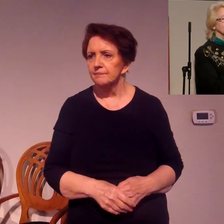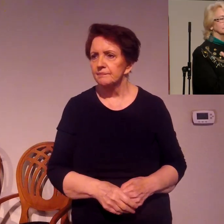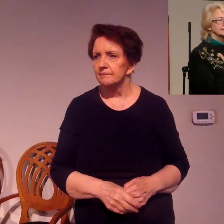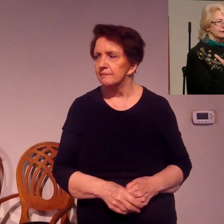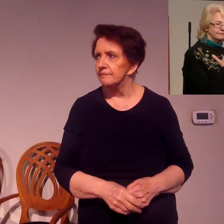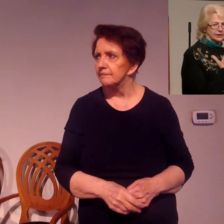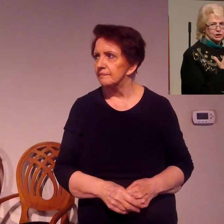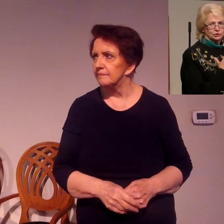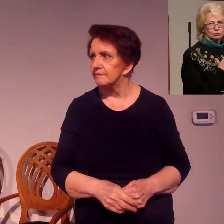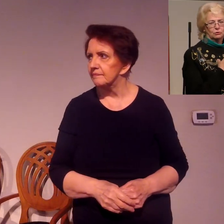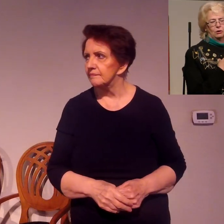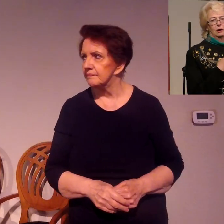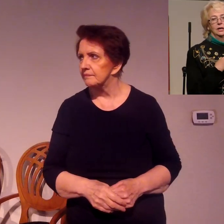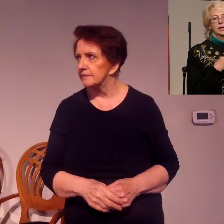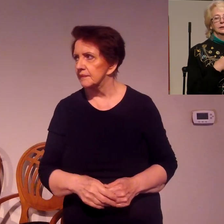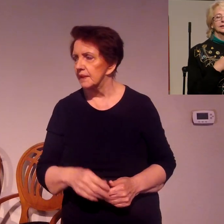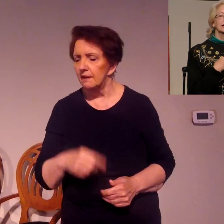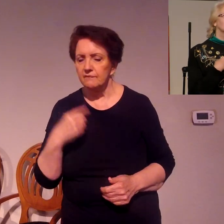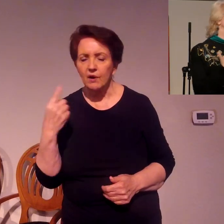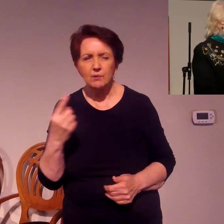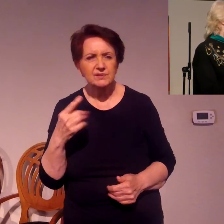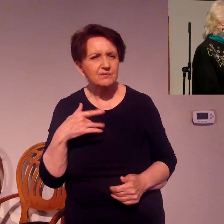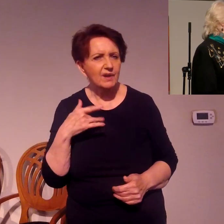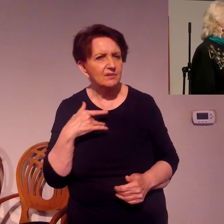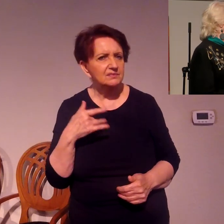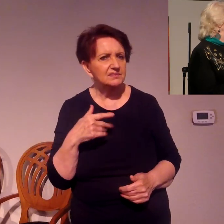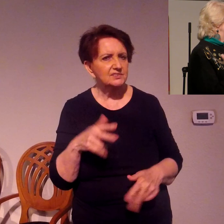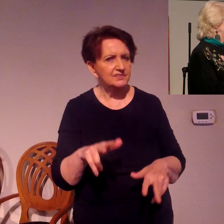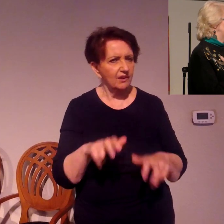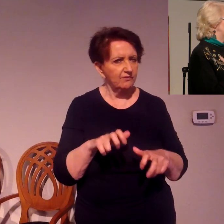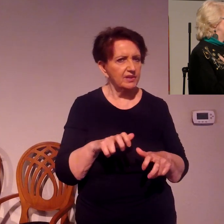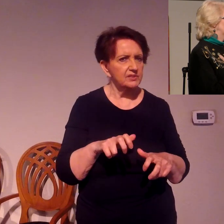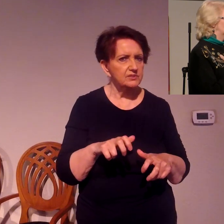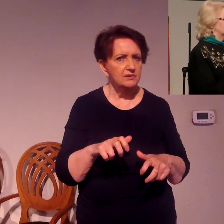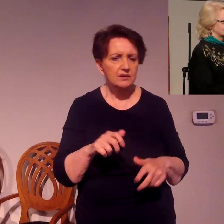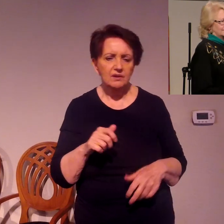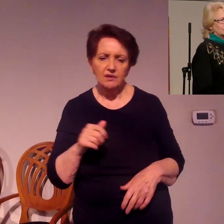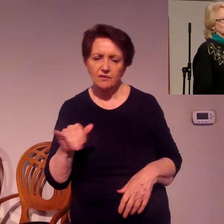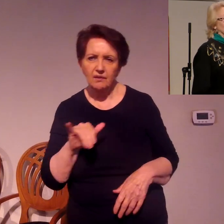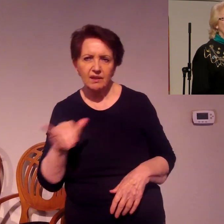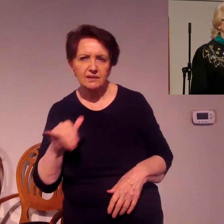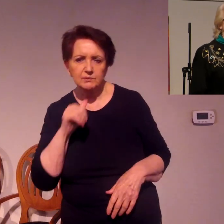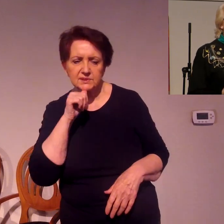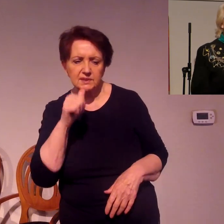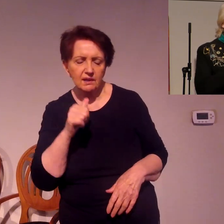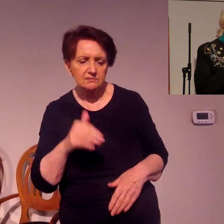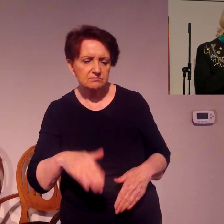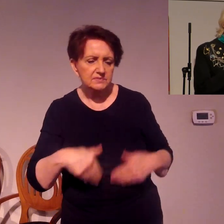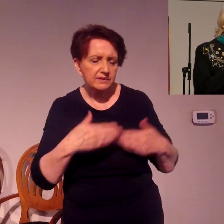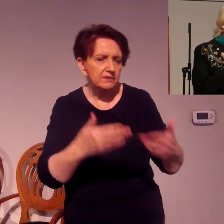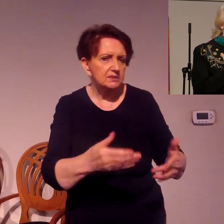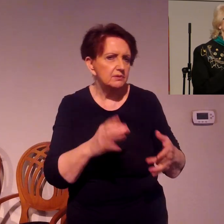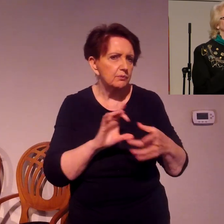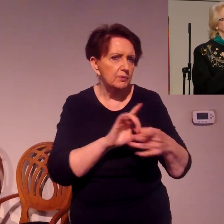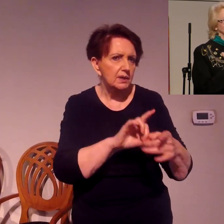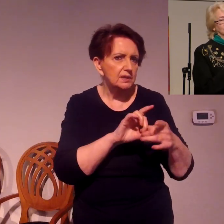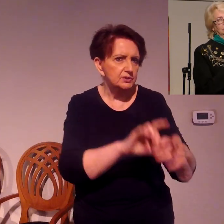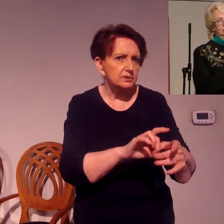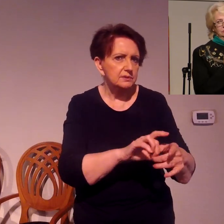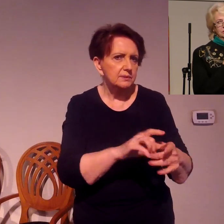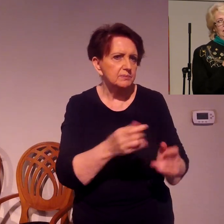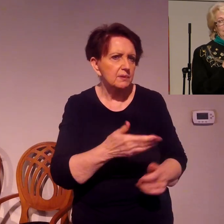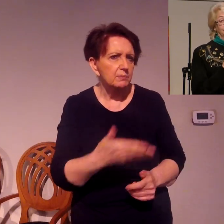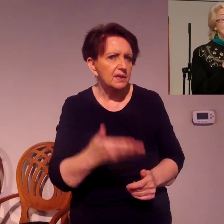I've always felt selfish, or like I wasn't giving into the relationship, or something was wrong with me, that I needed so